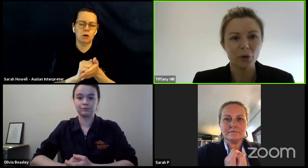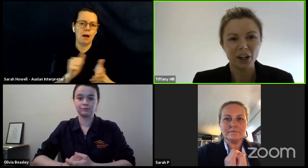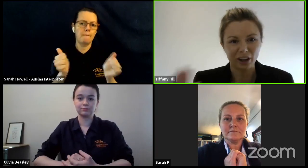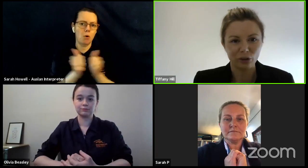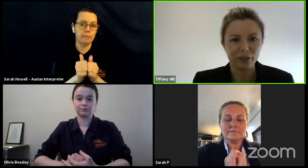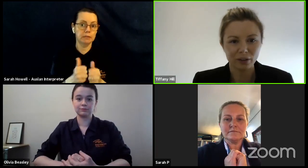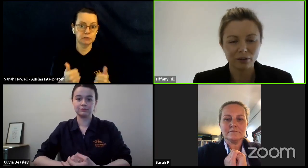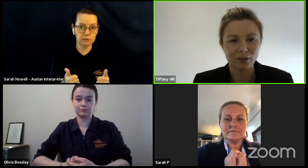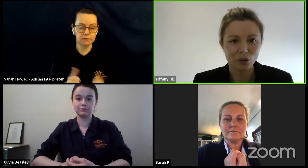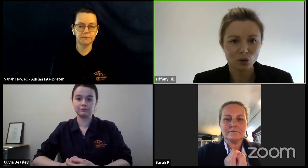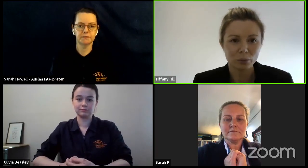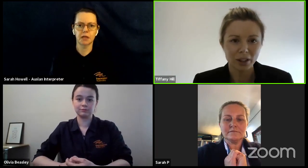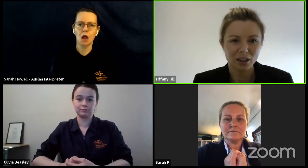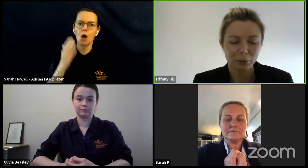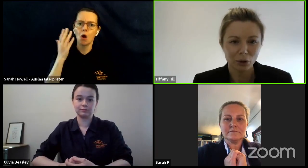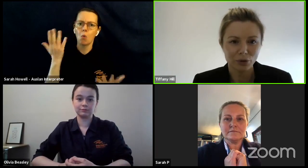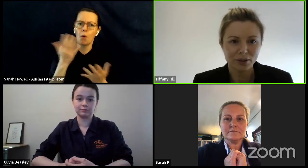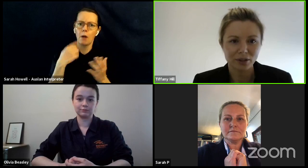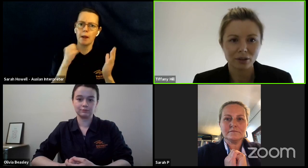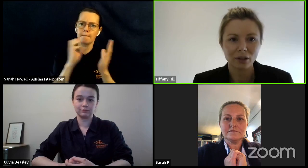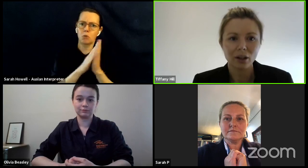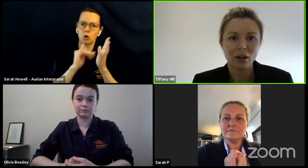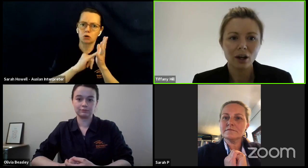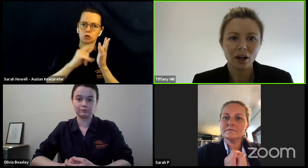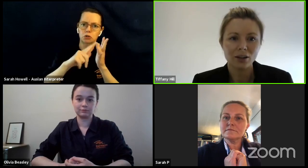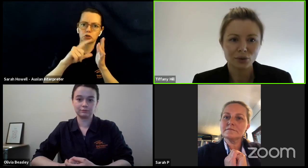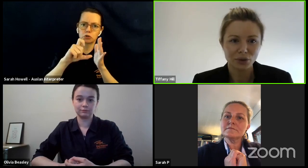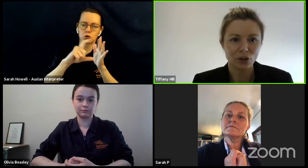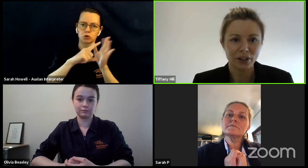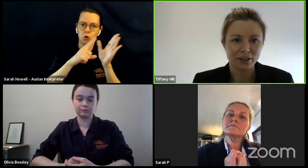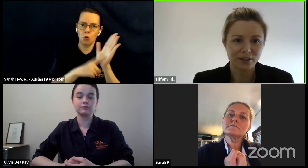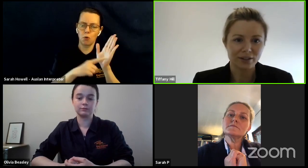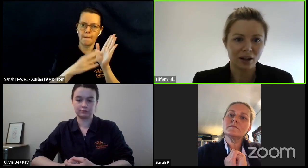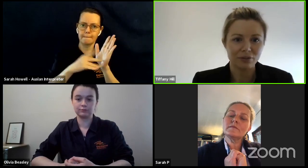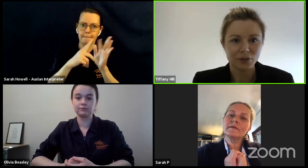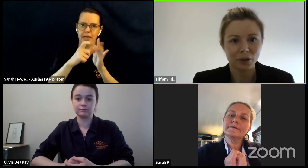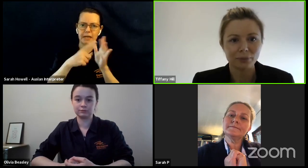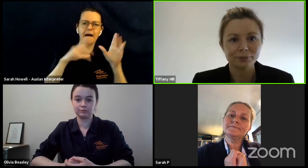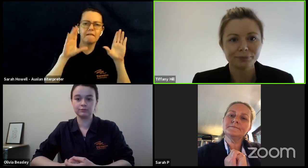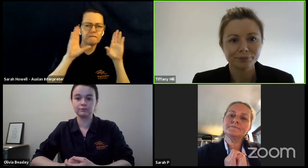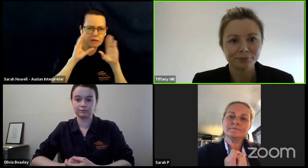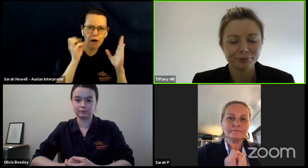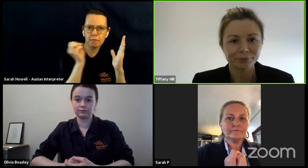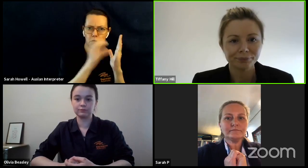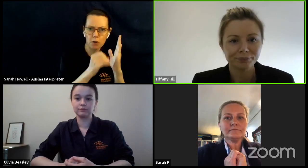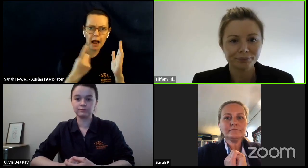So that went out on the social media post, and it's also gone out to staff as well.